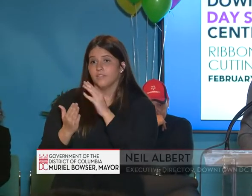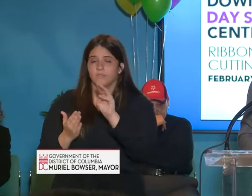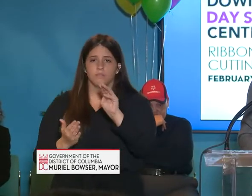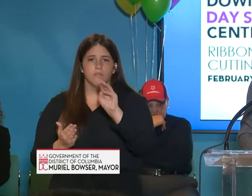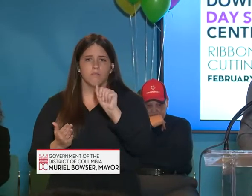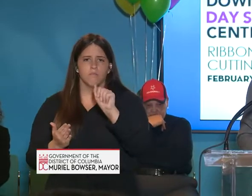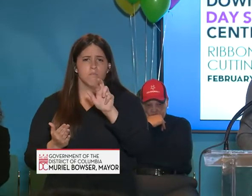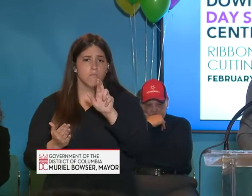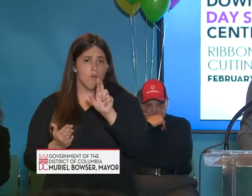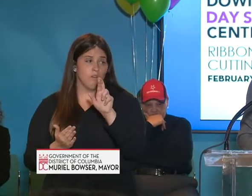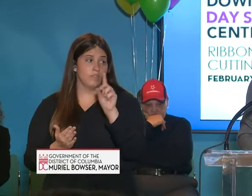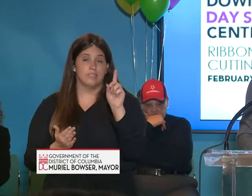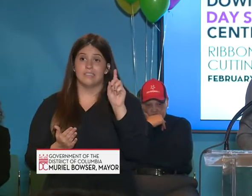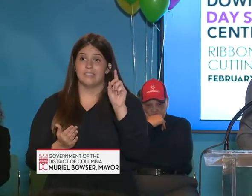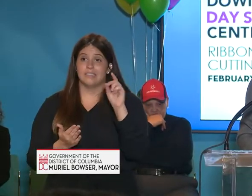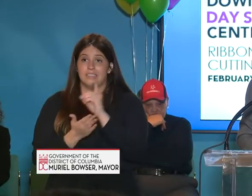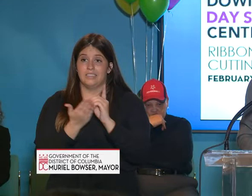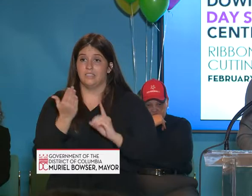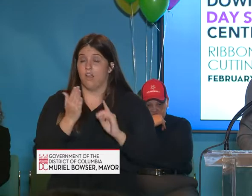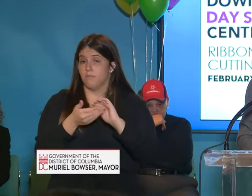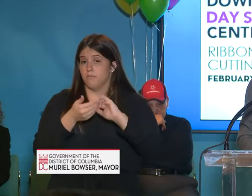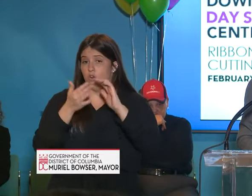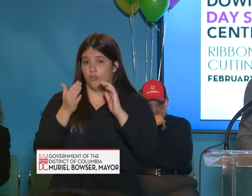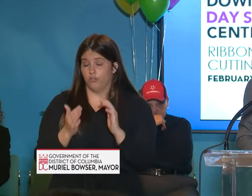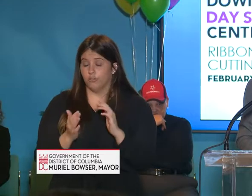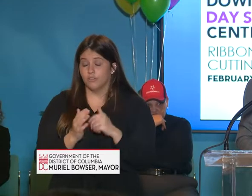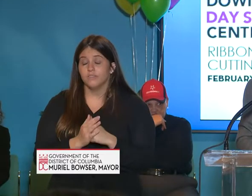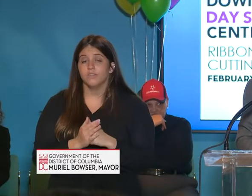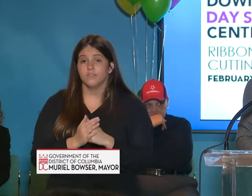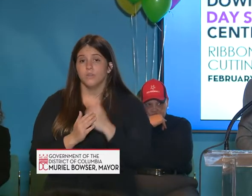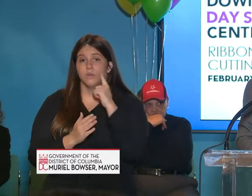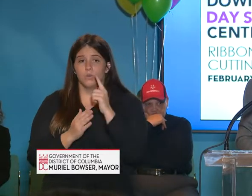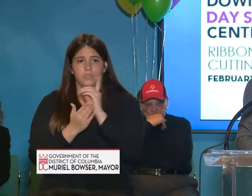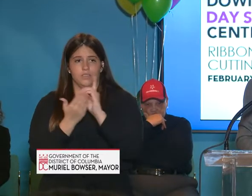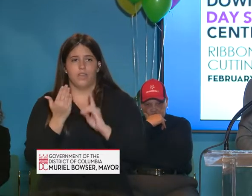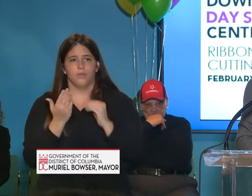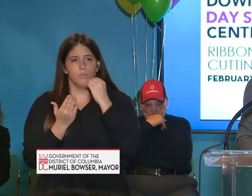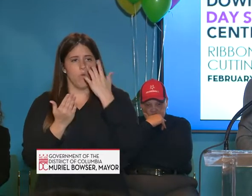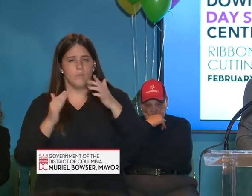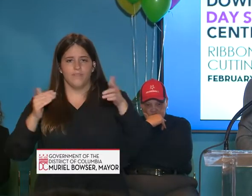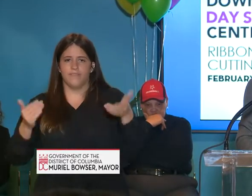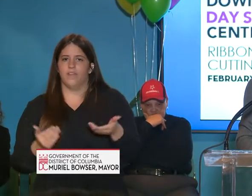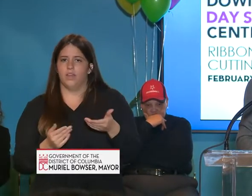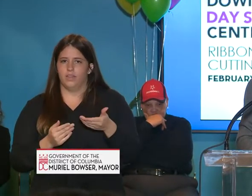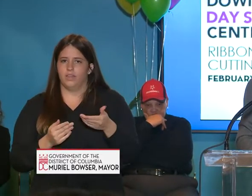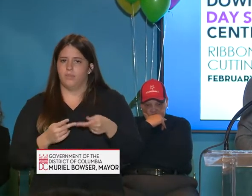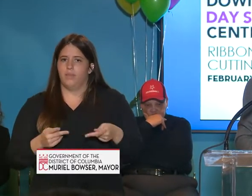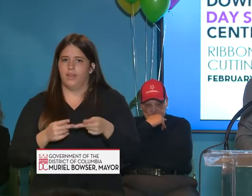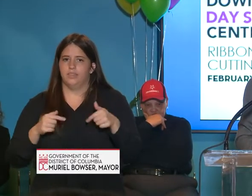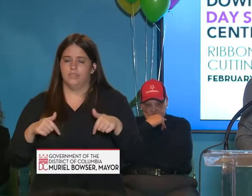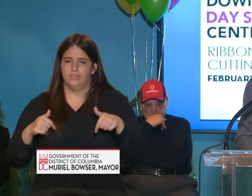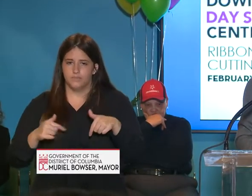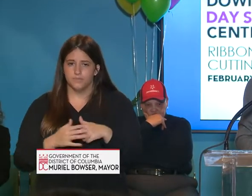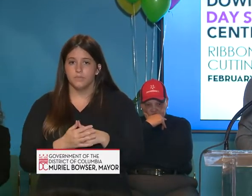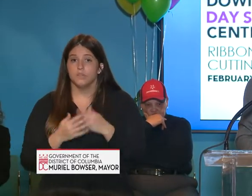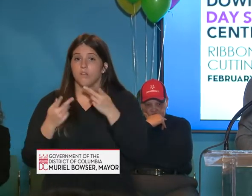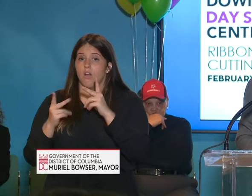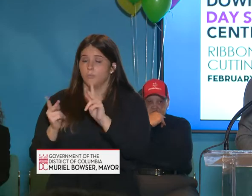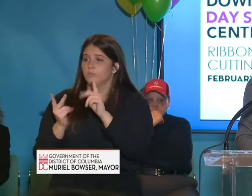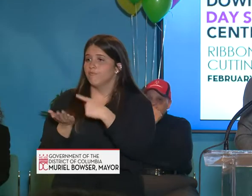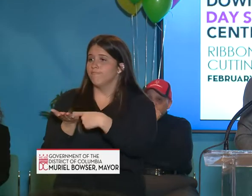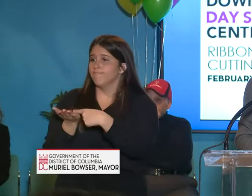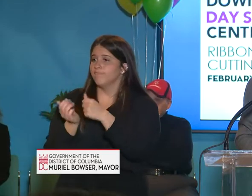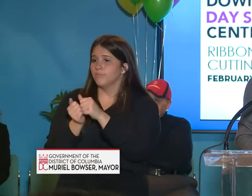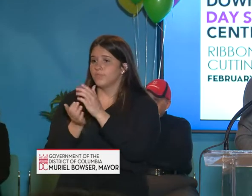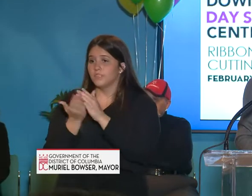Moya Design Partners who designed a warm and inviting place. We had the opportunity to talk to some of our